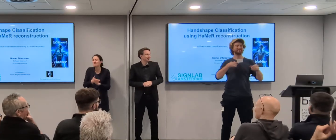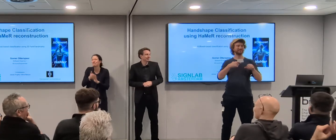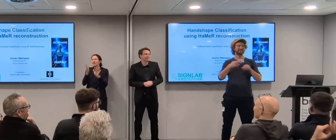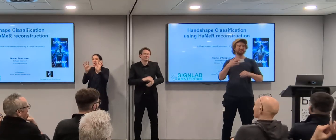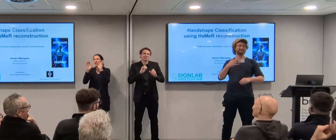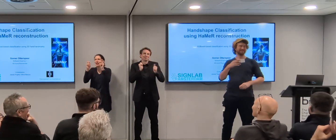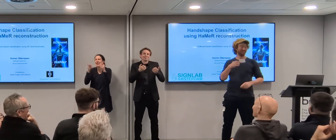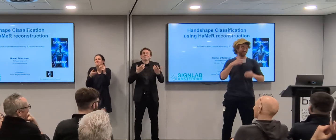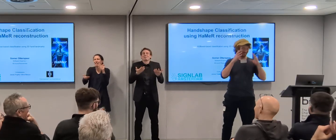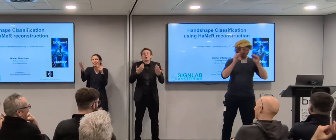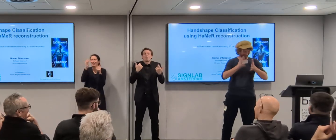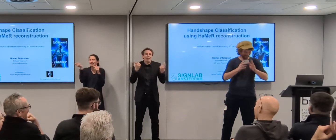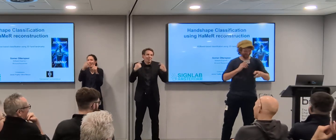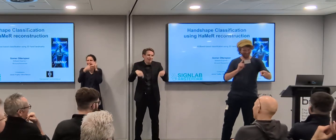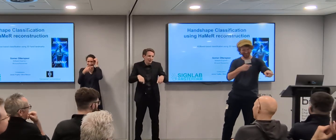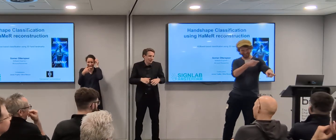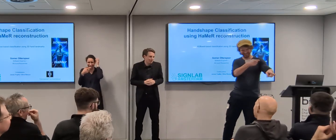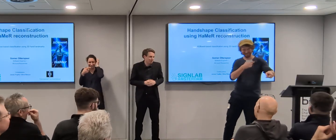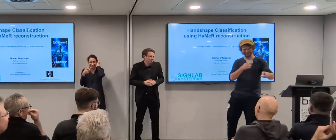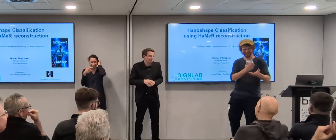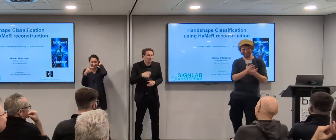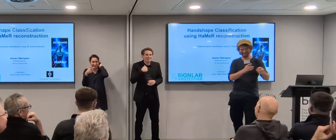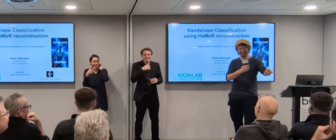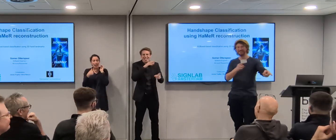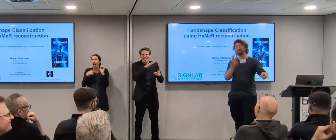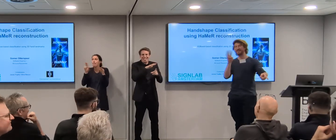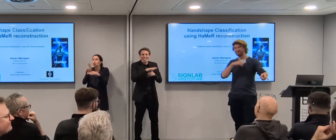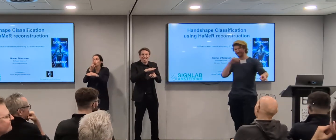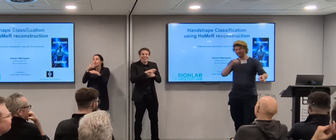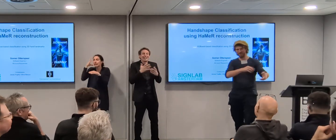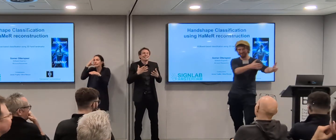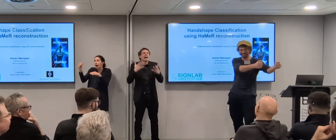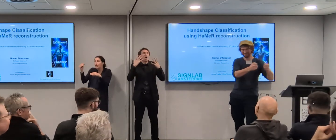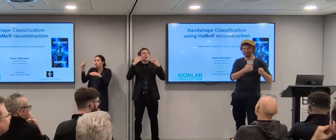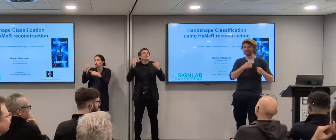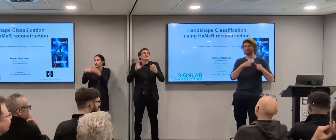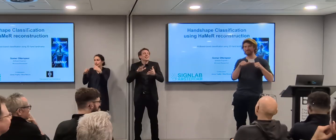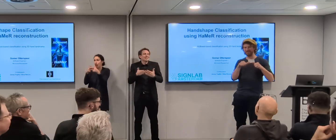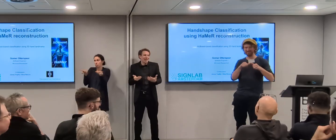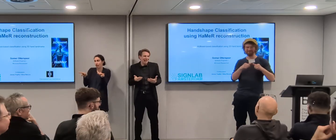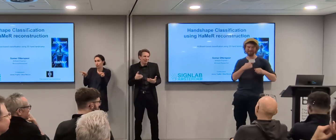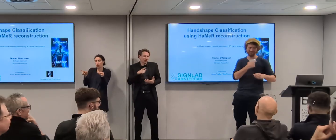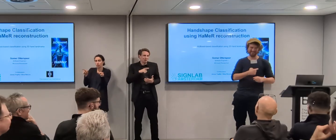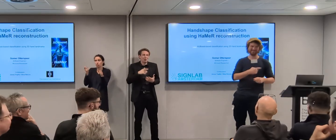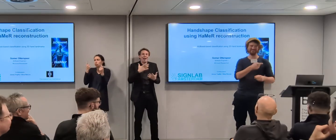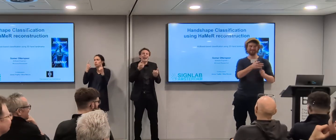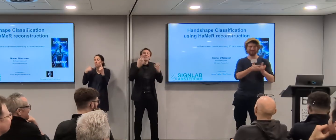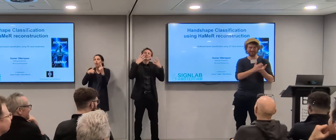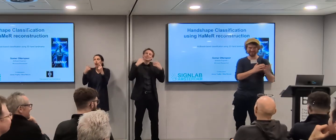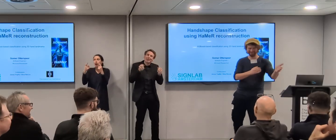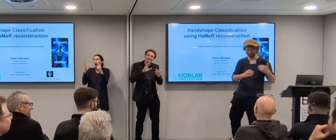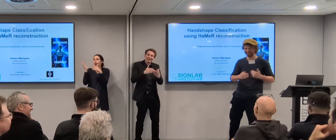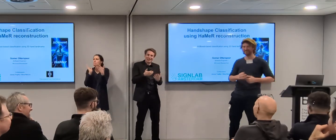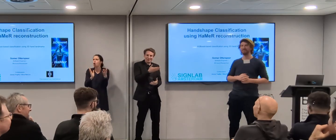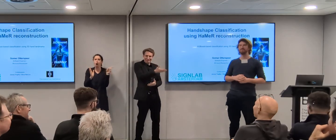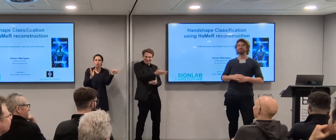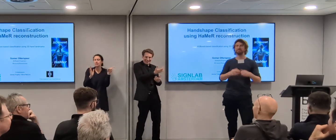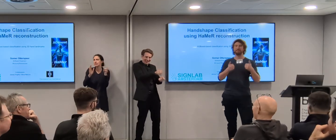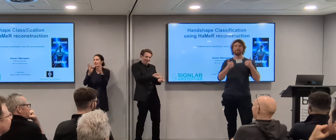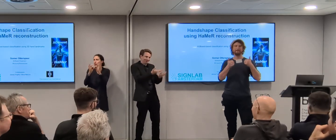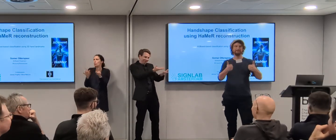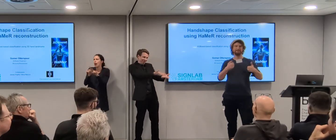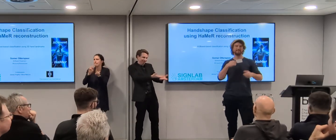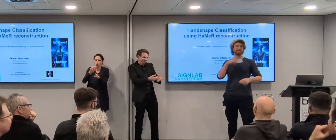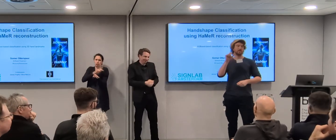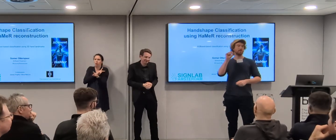All right, welcome everyone. I'm using Dutch Sign Language for this interpreter. I brought Zhangdan as my personal interpreter, so.